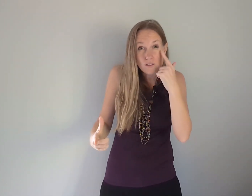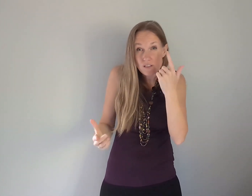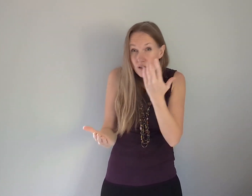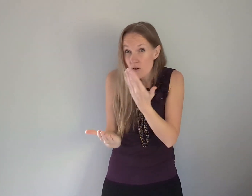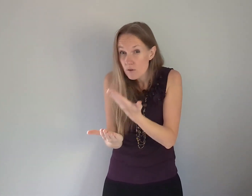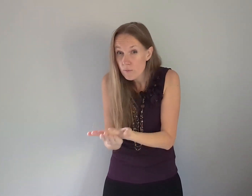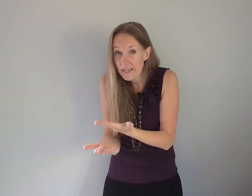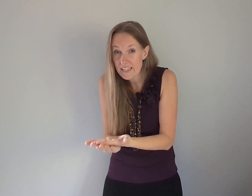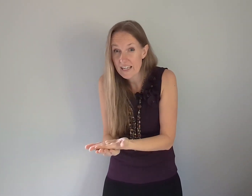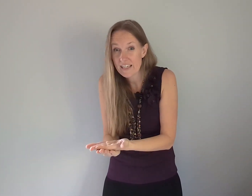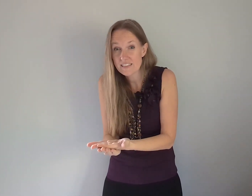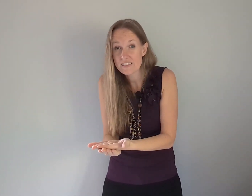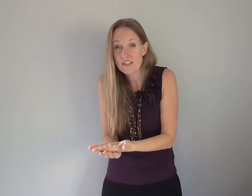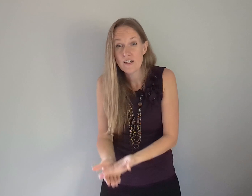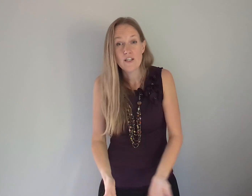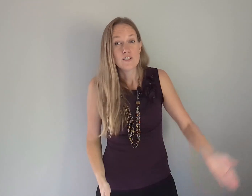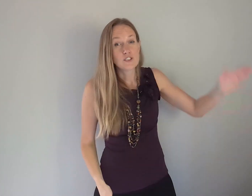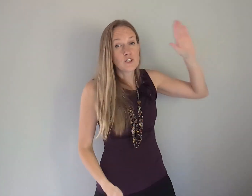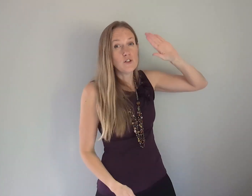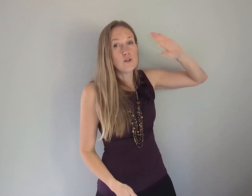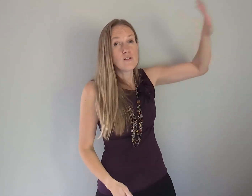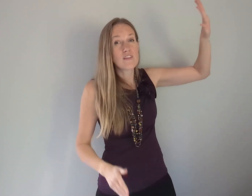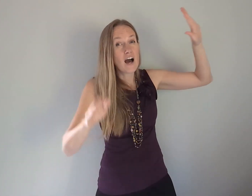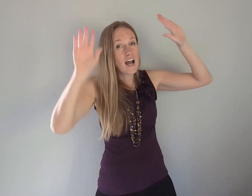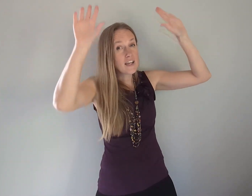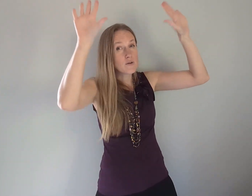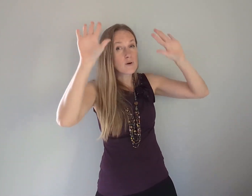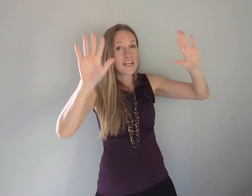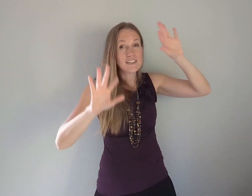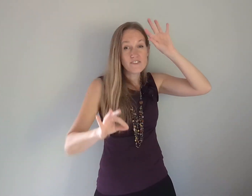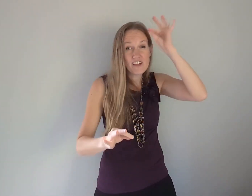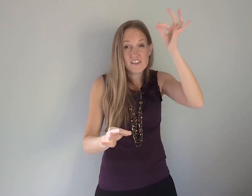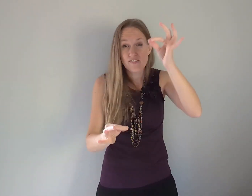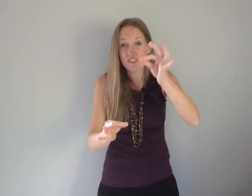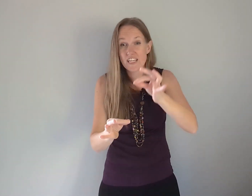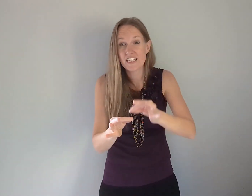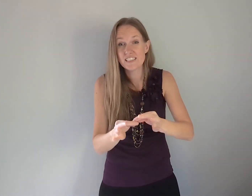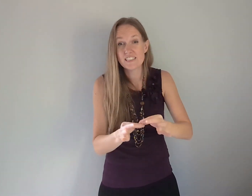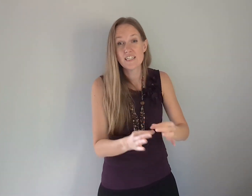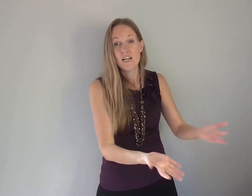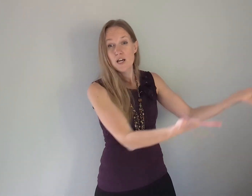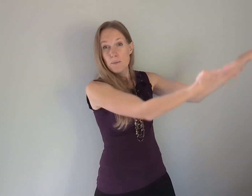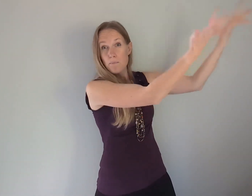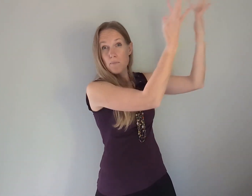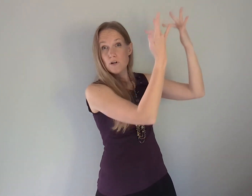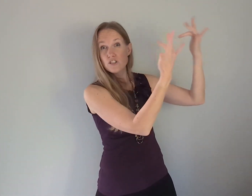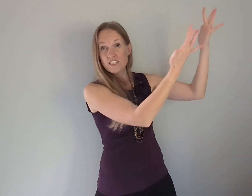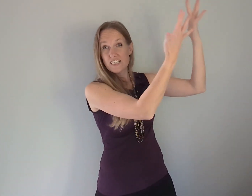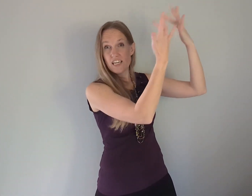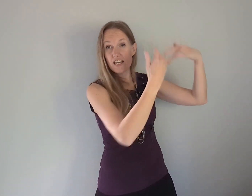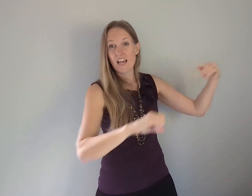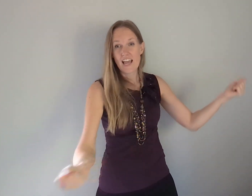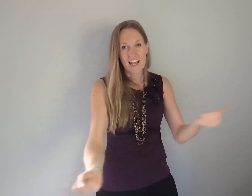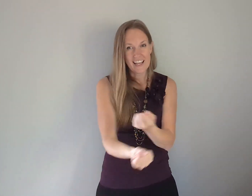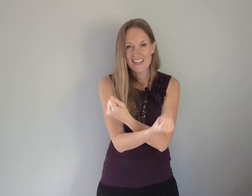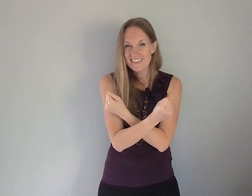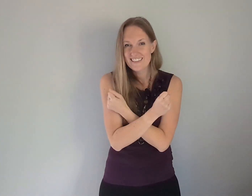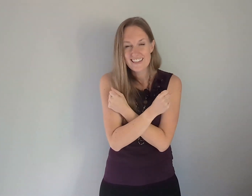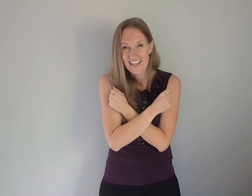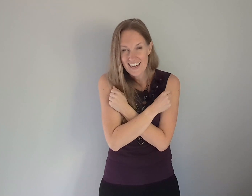manifold witness to thy great faithfulness, mercy, and